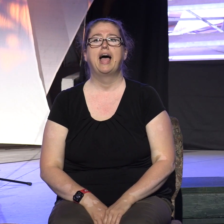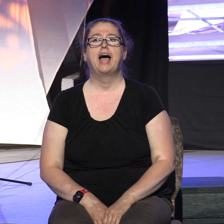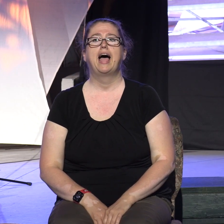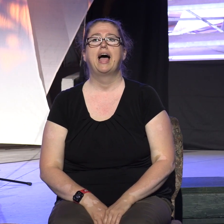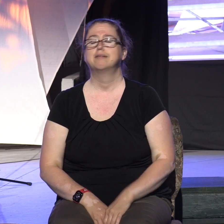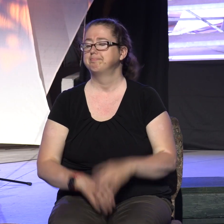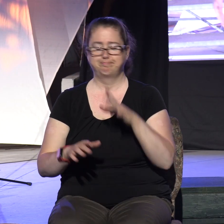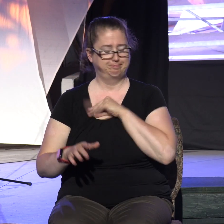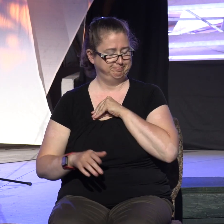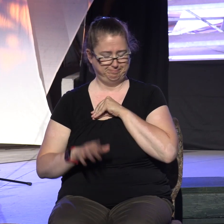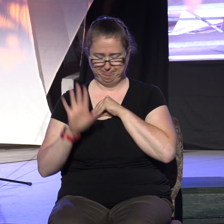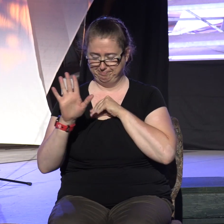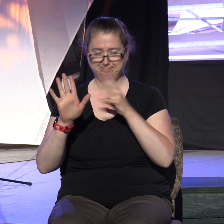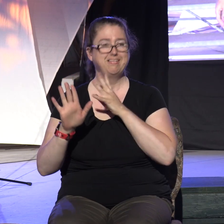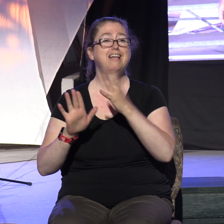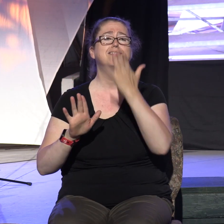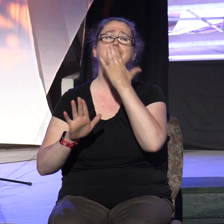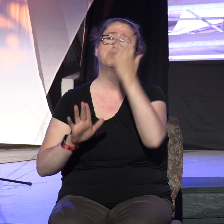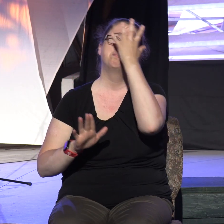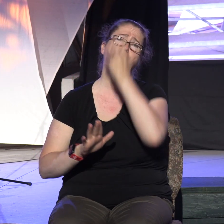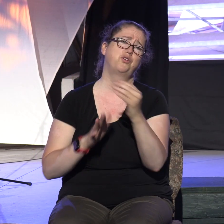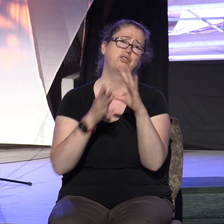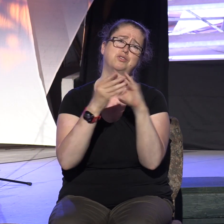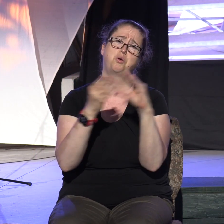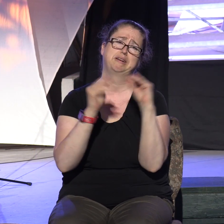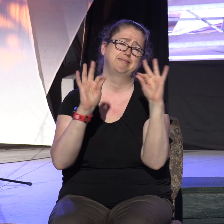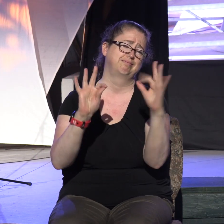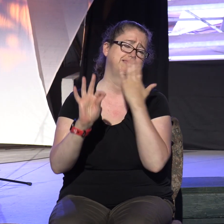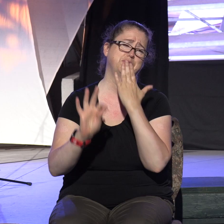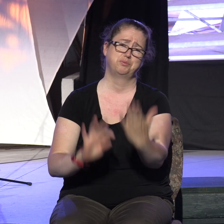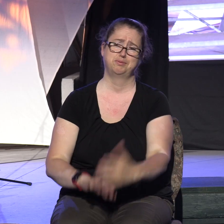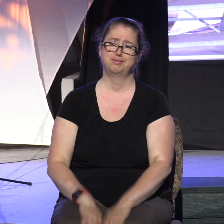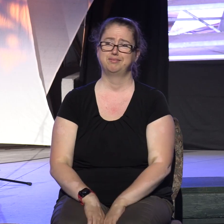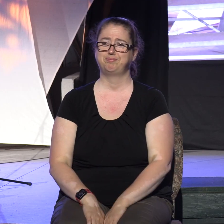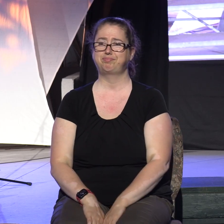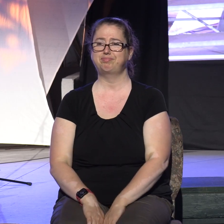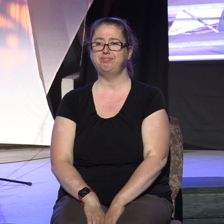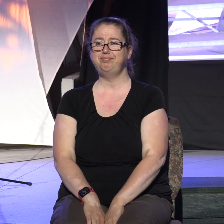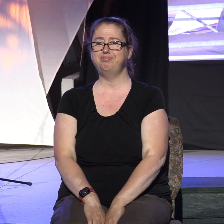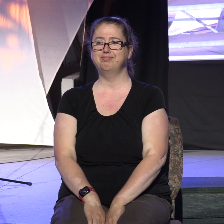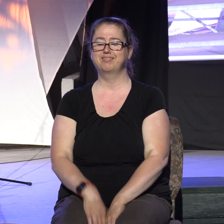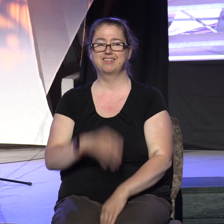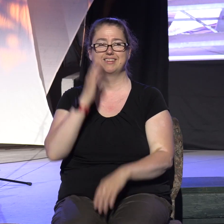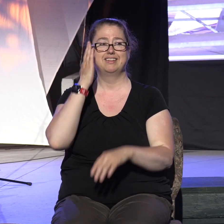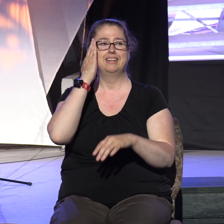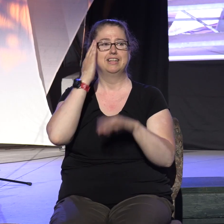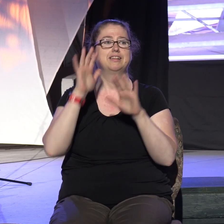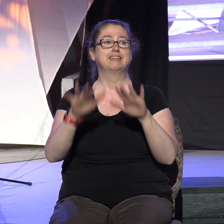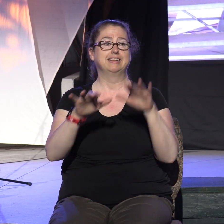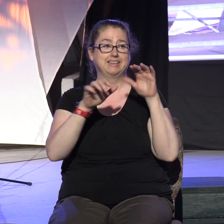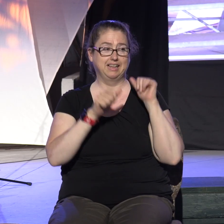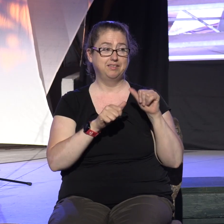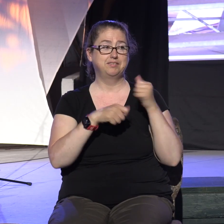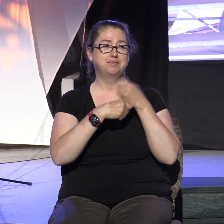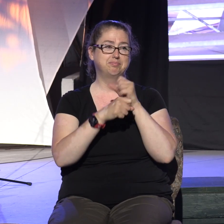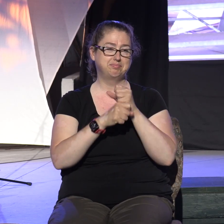in the fellowship hall. And I still remember driving home, just feeling this